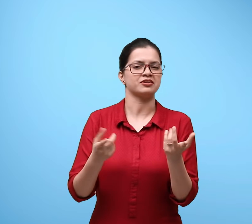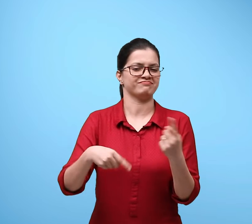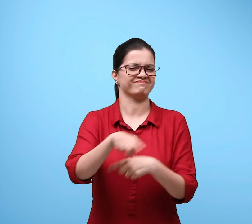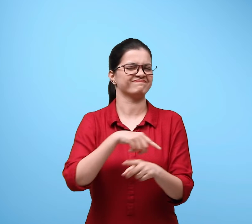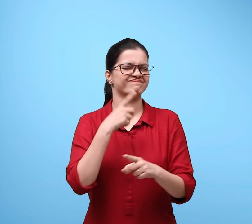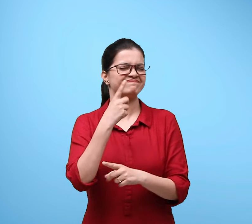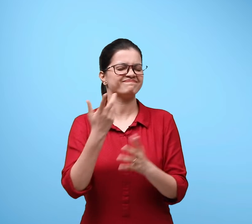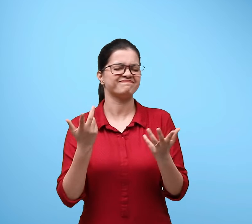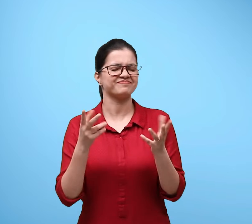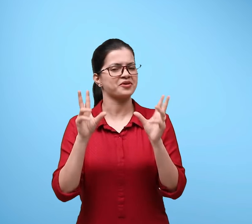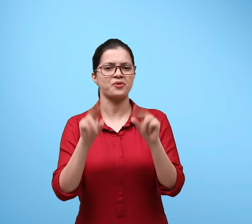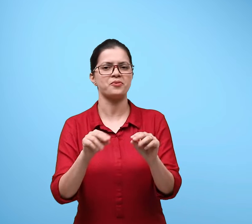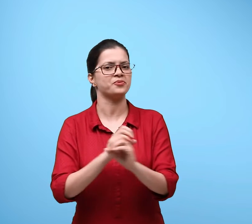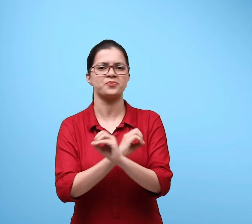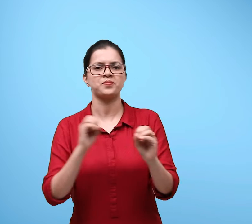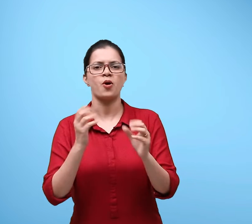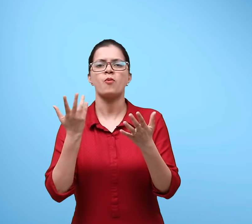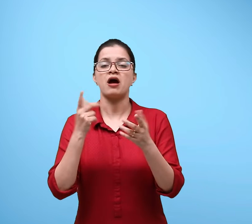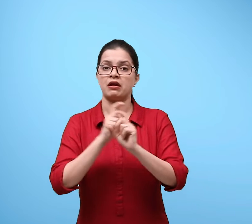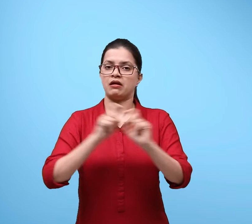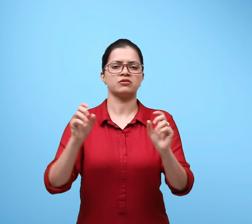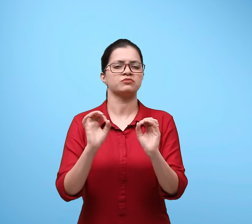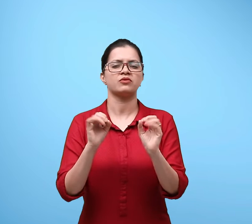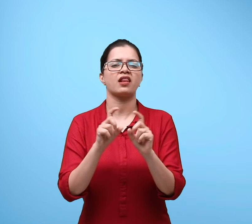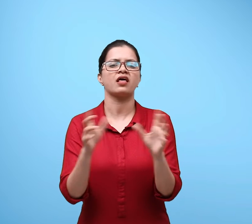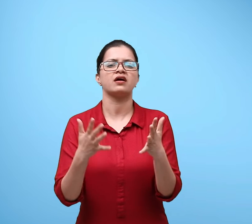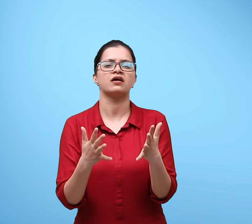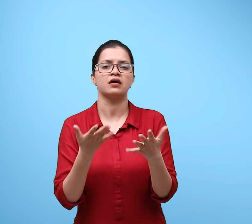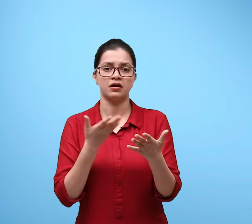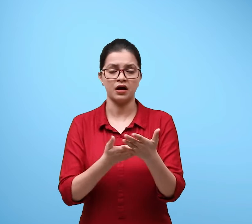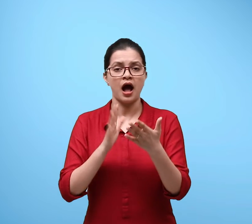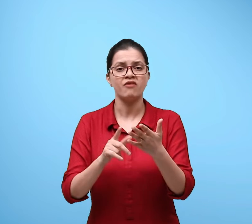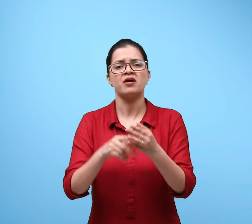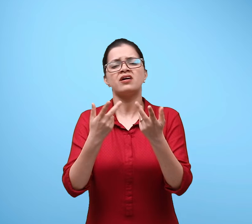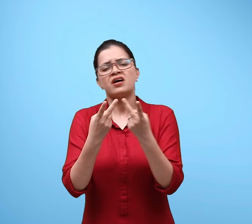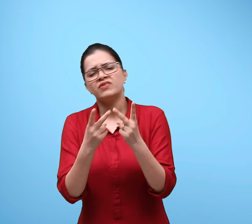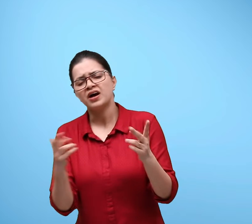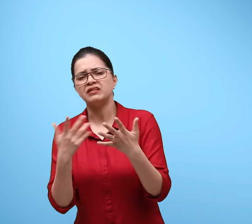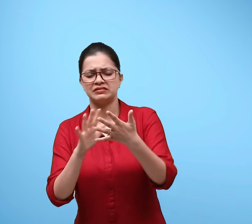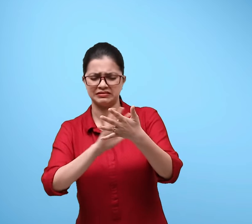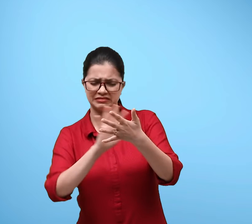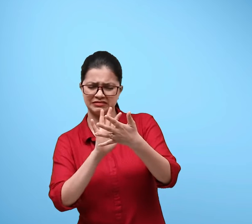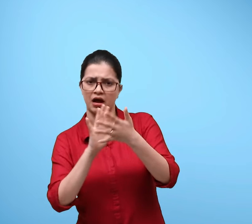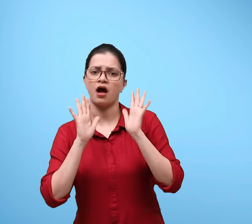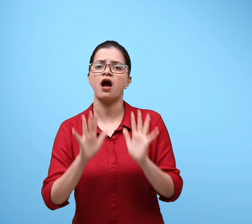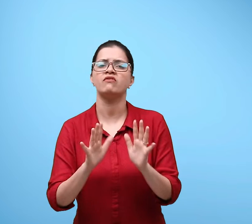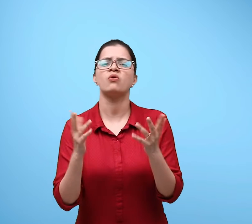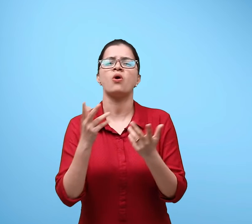Perhaps not. The materials through which objects can be seen but not clearly are known